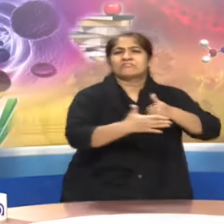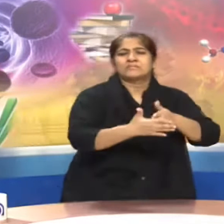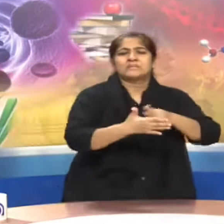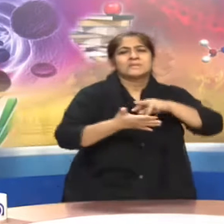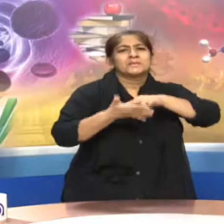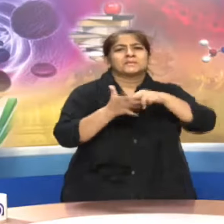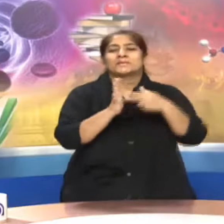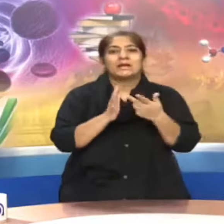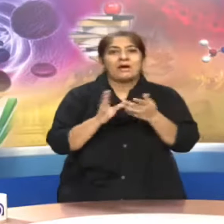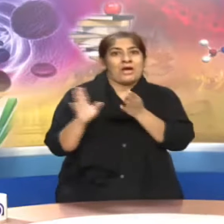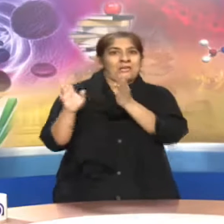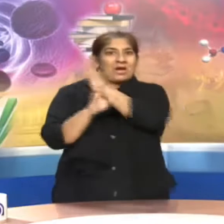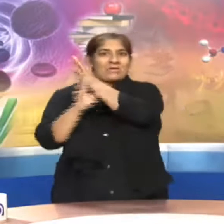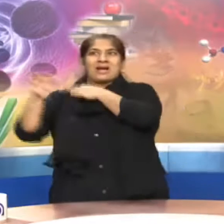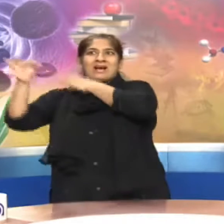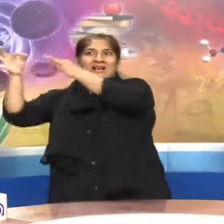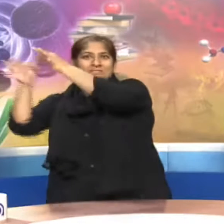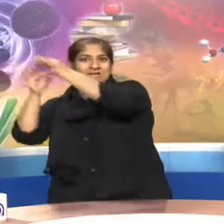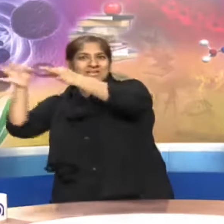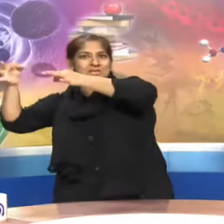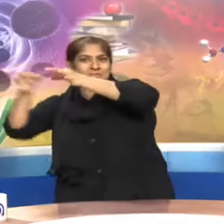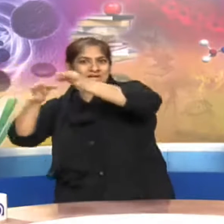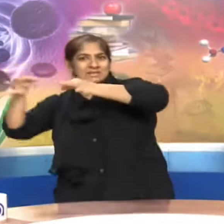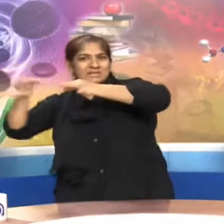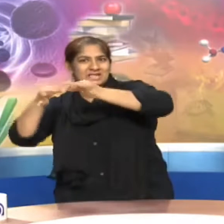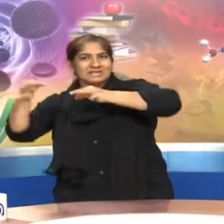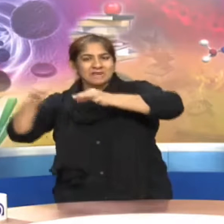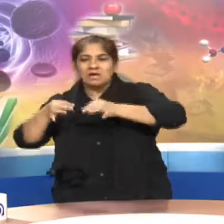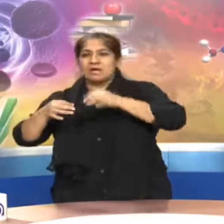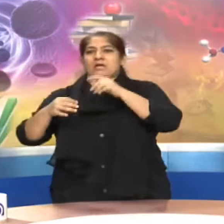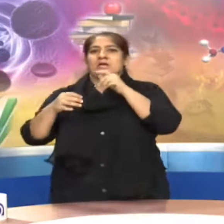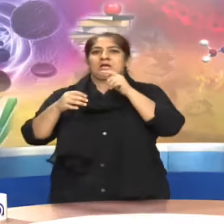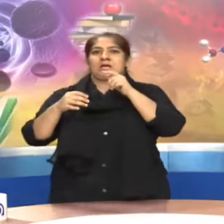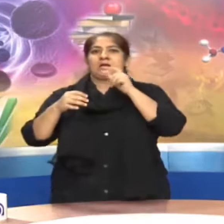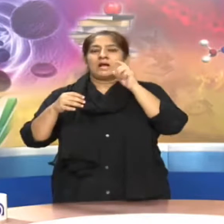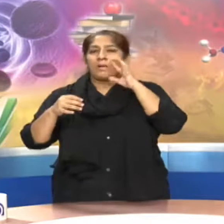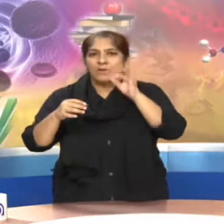Let us now discuss and understand the personal barrier.